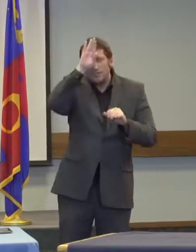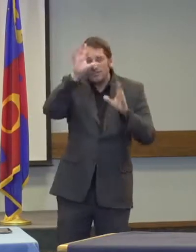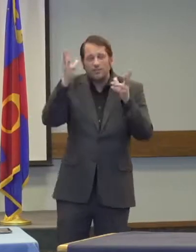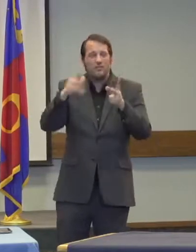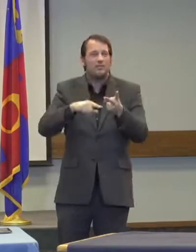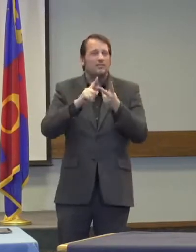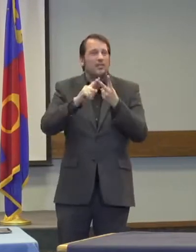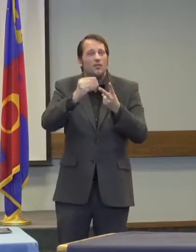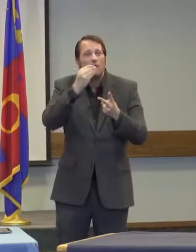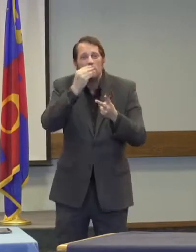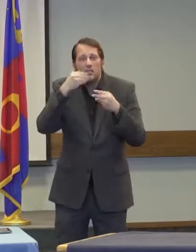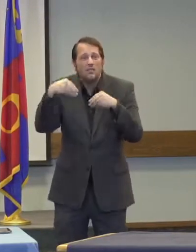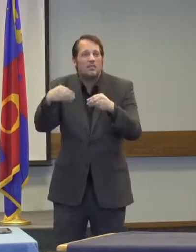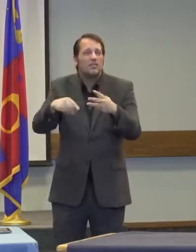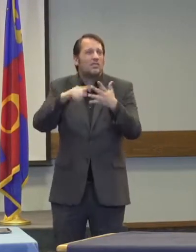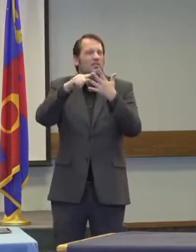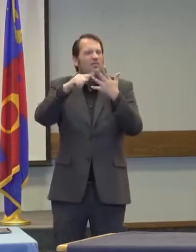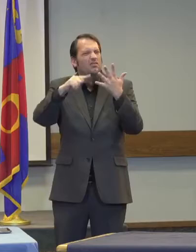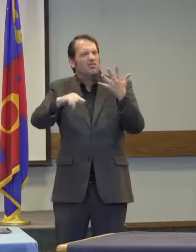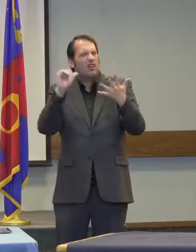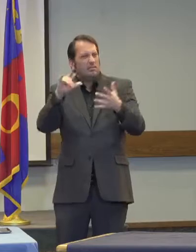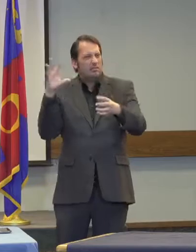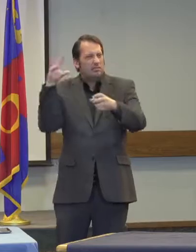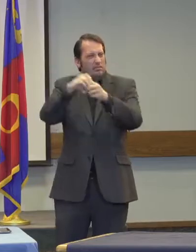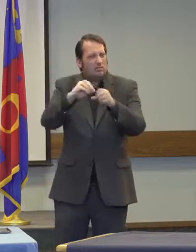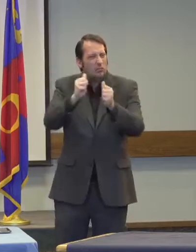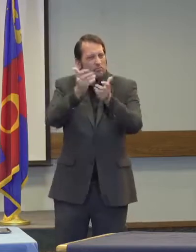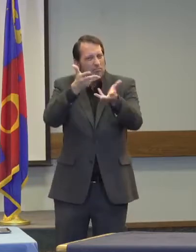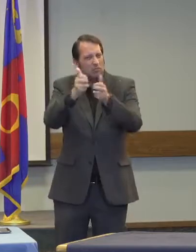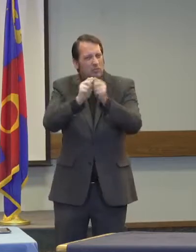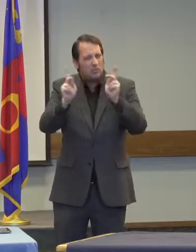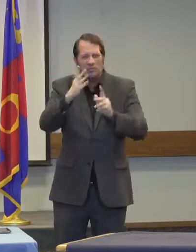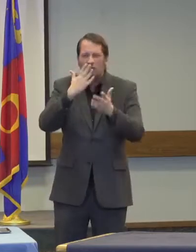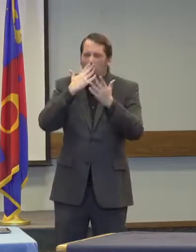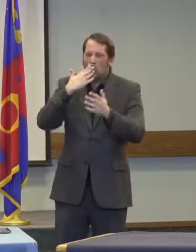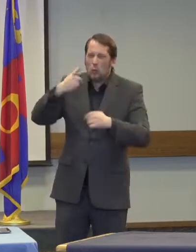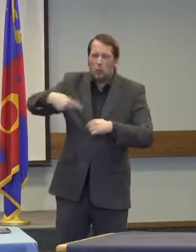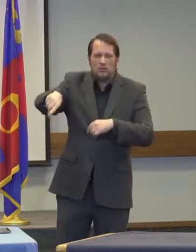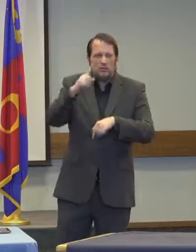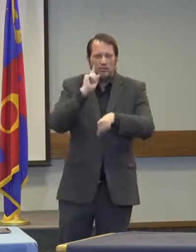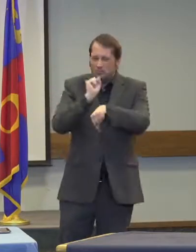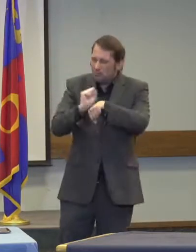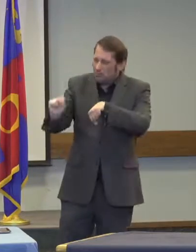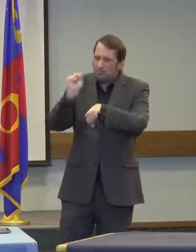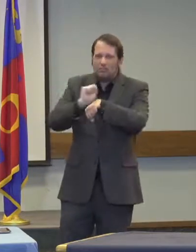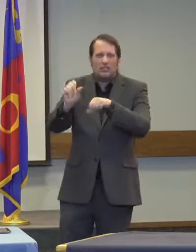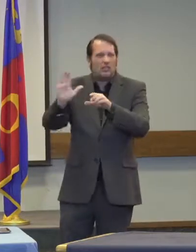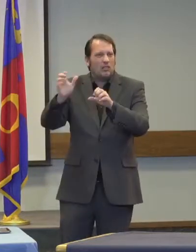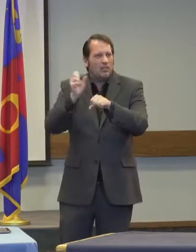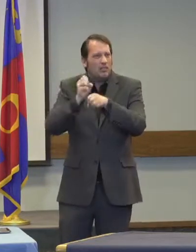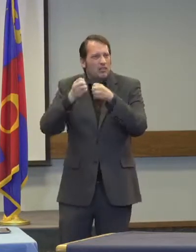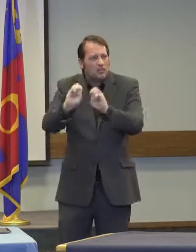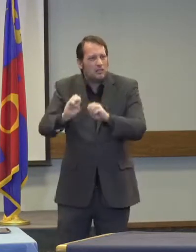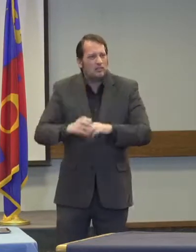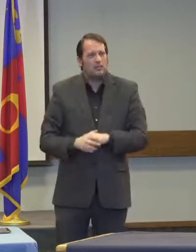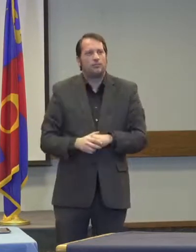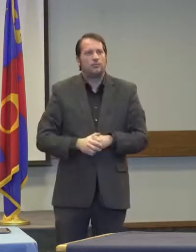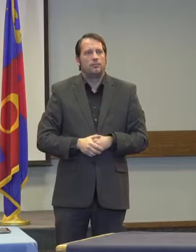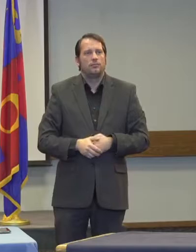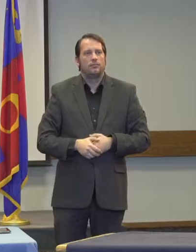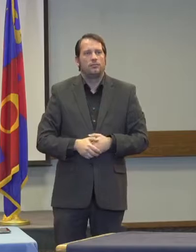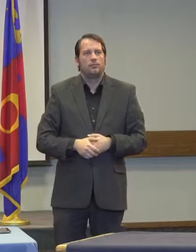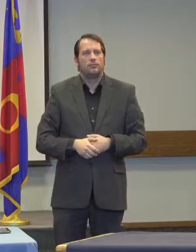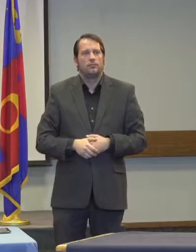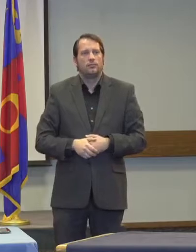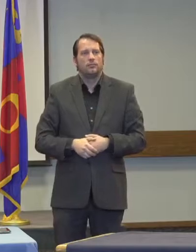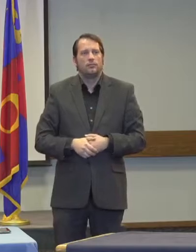for your service and thank you for your continued efforts in keeping us safe. 4 weeks ago, we received notification that we had our first case